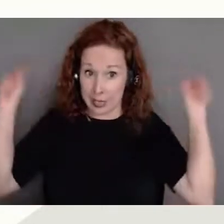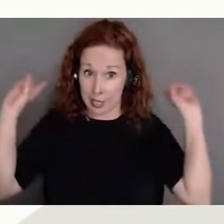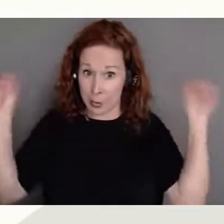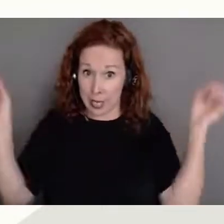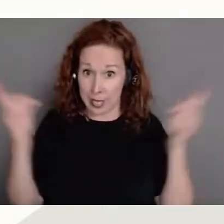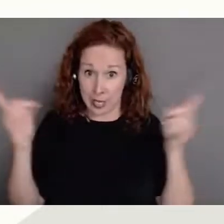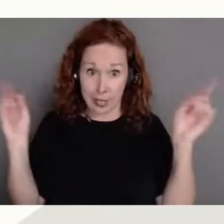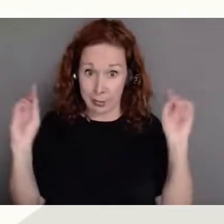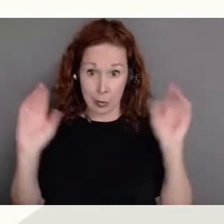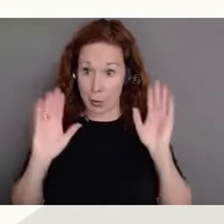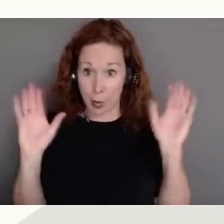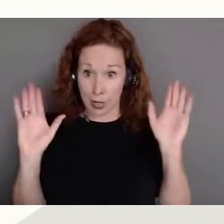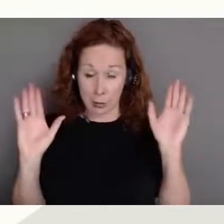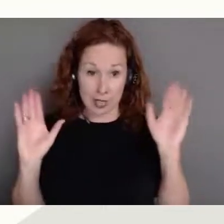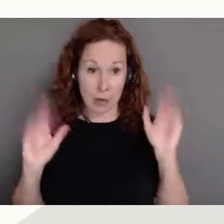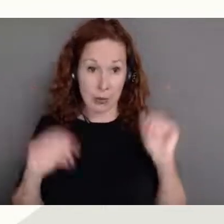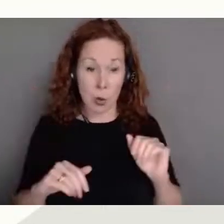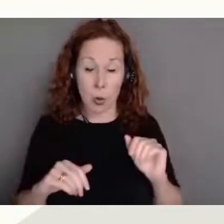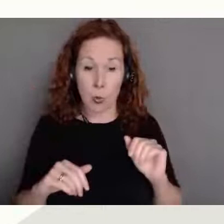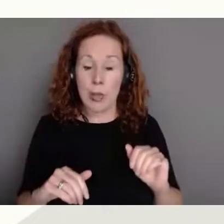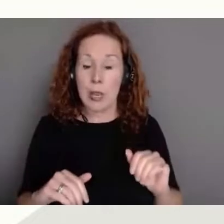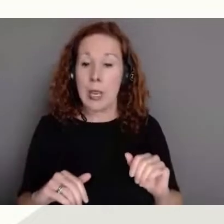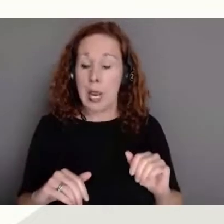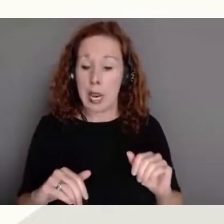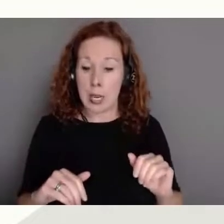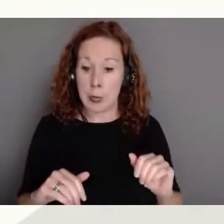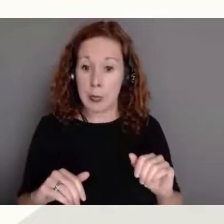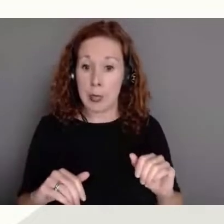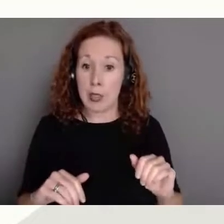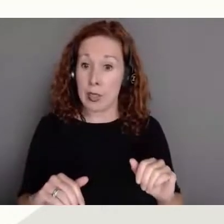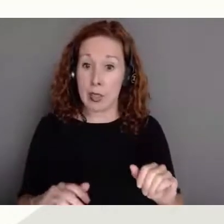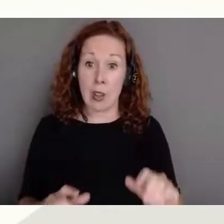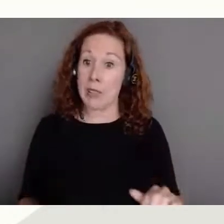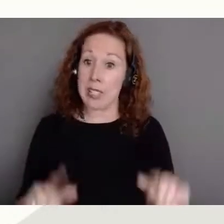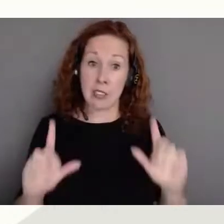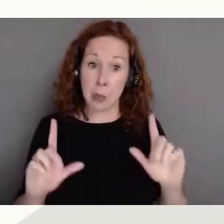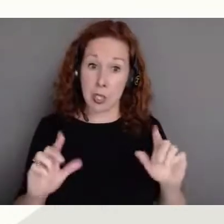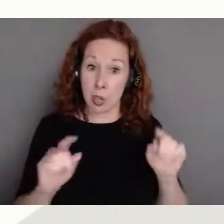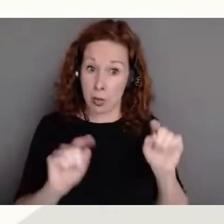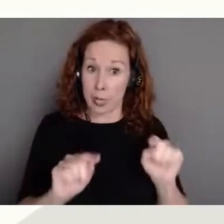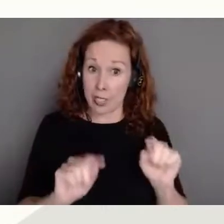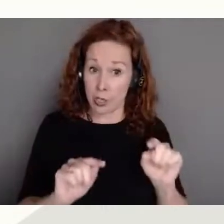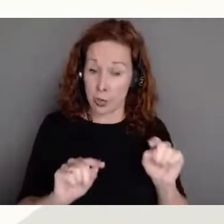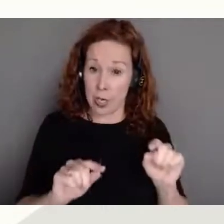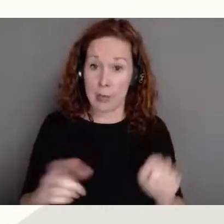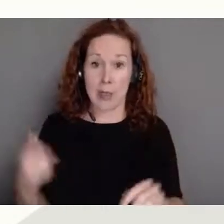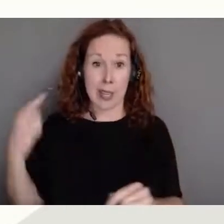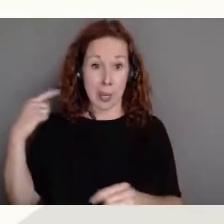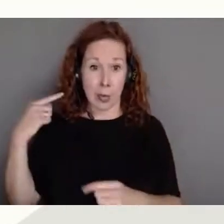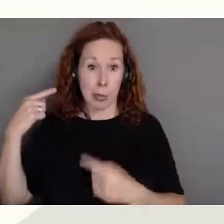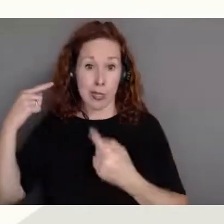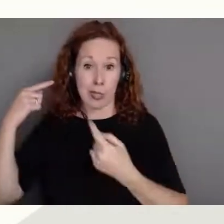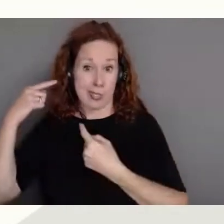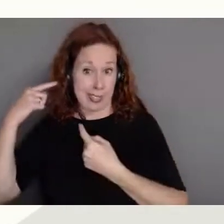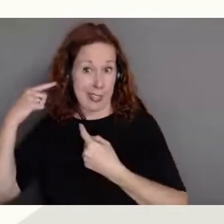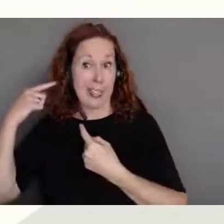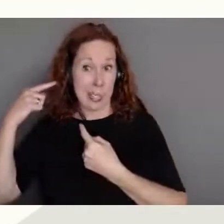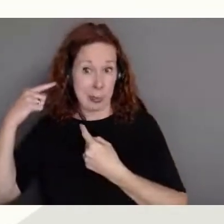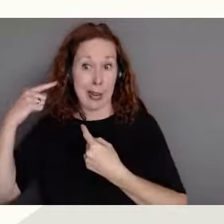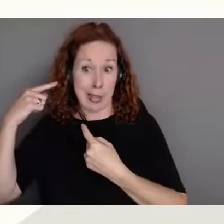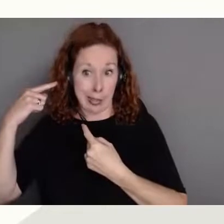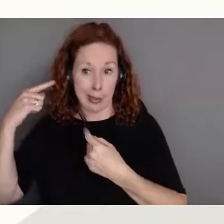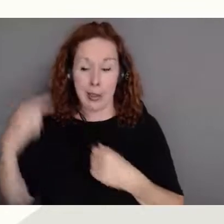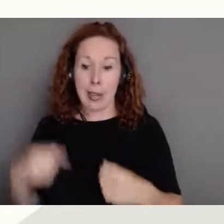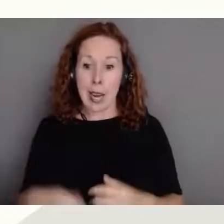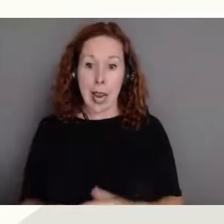just like this right here. My work, Yeah. I set up from home. That I'll have the deaf person on my screen and the hearing person